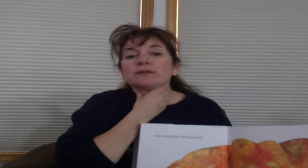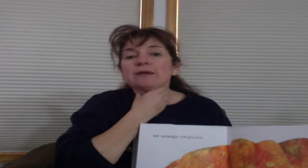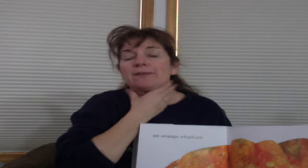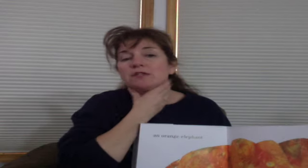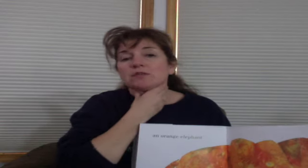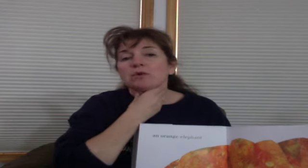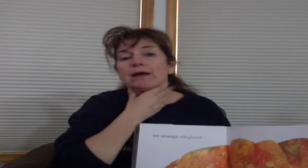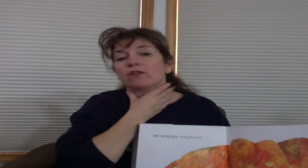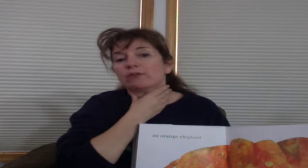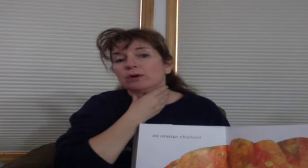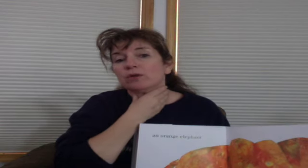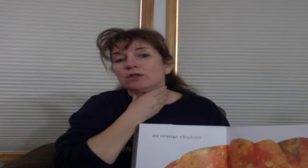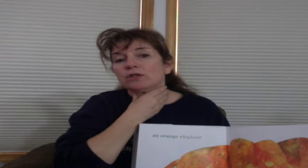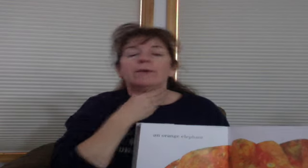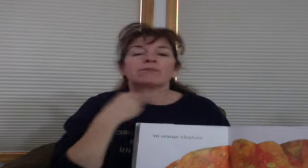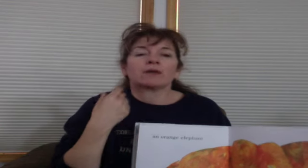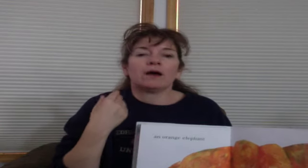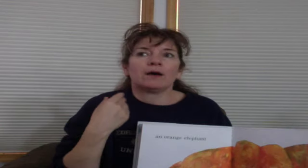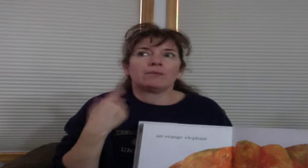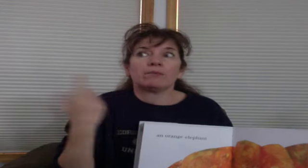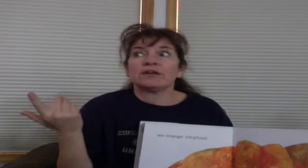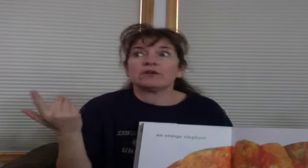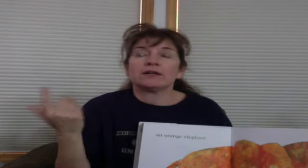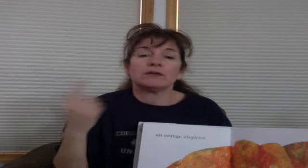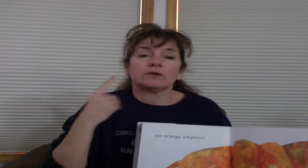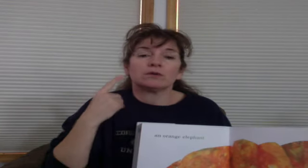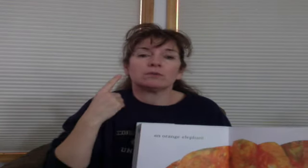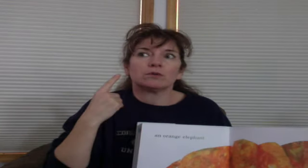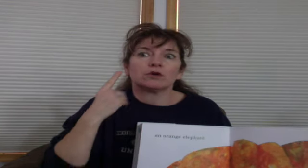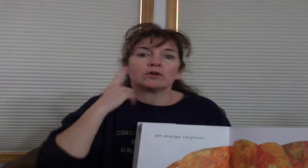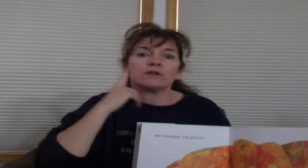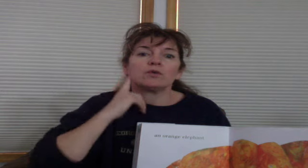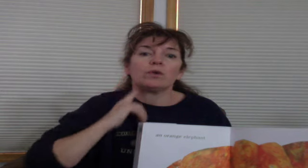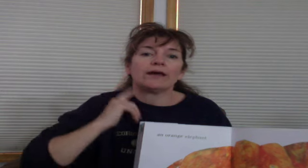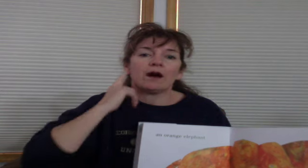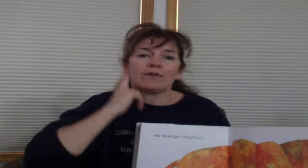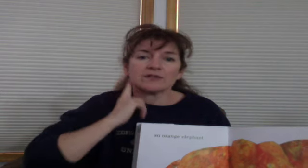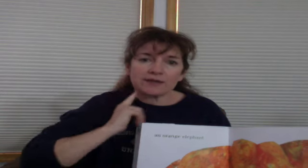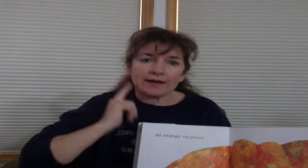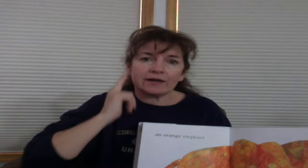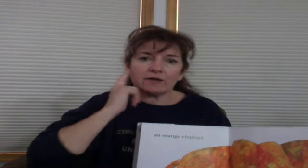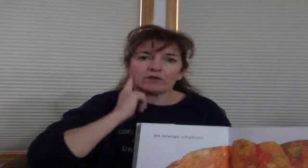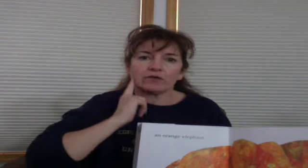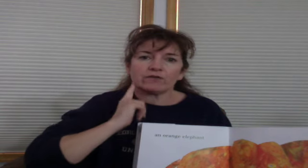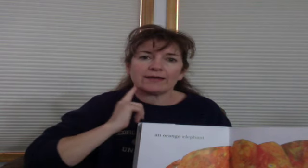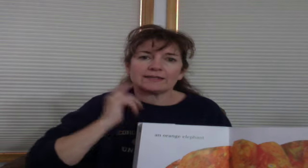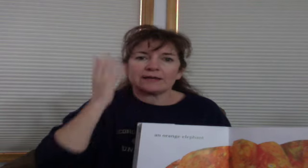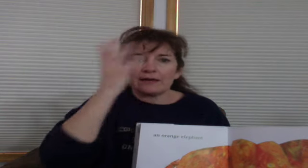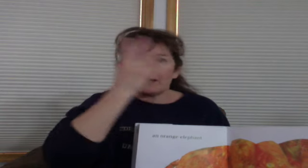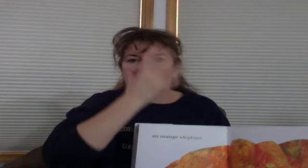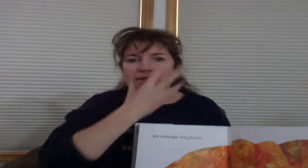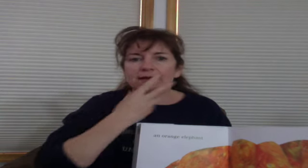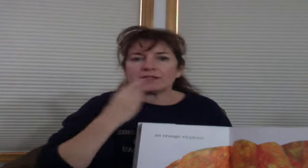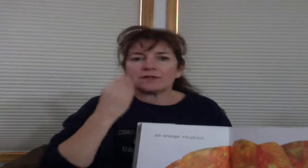sometimes it's more at the throat. The other day a little girl did red on the side of her face. Signs on the